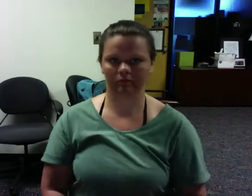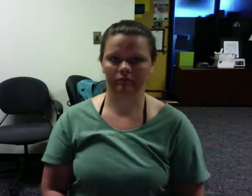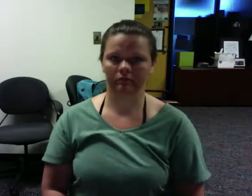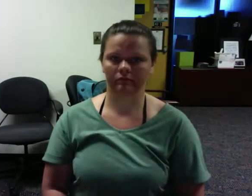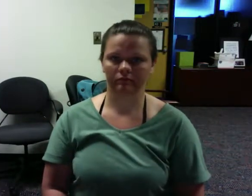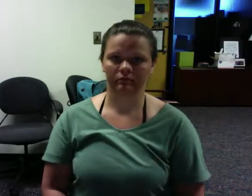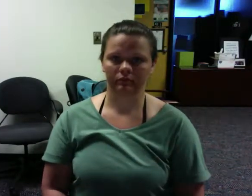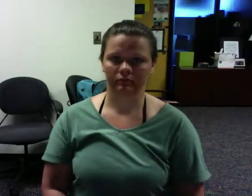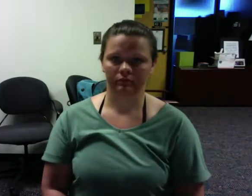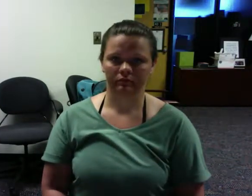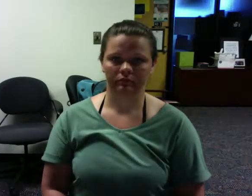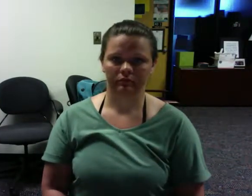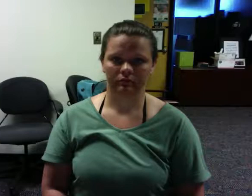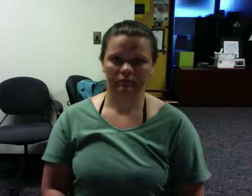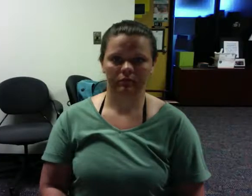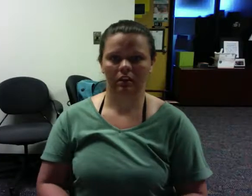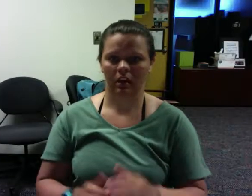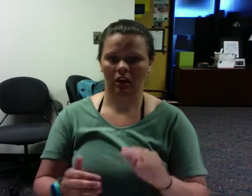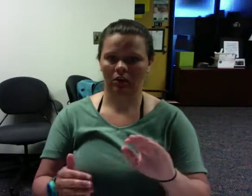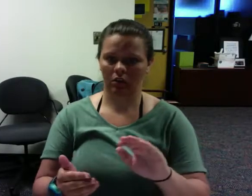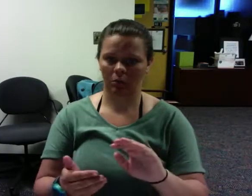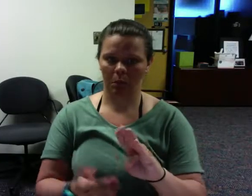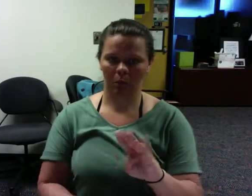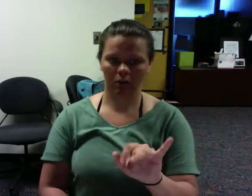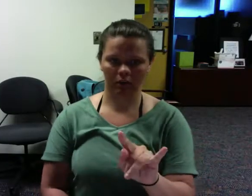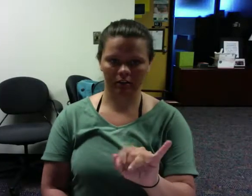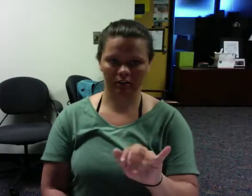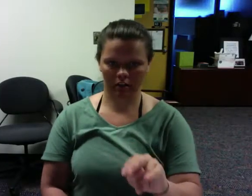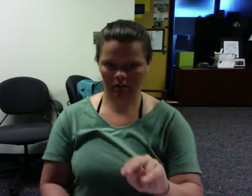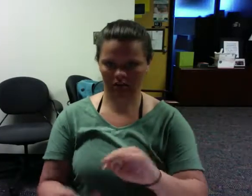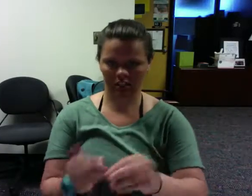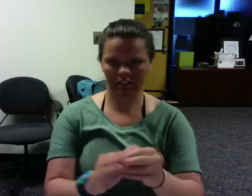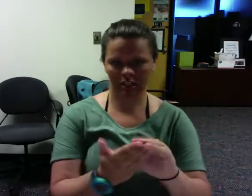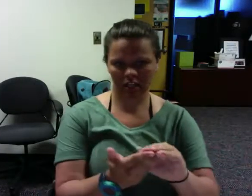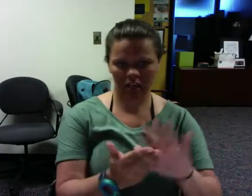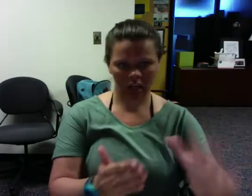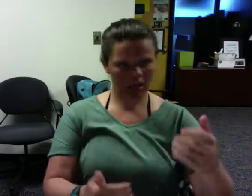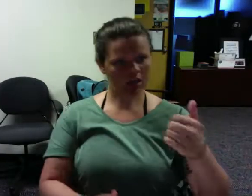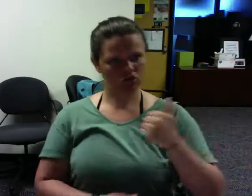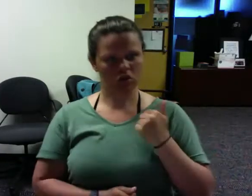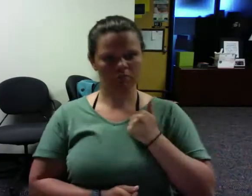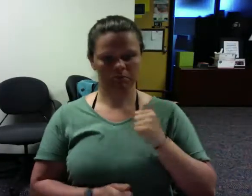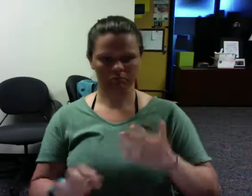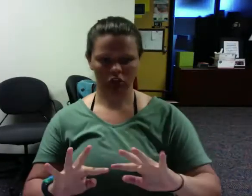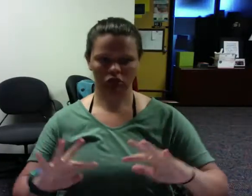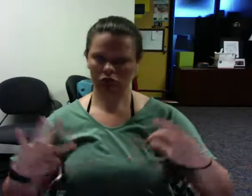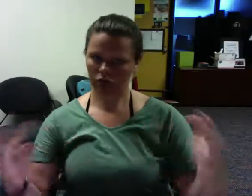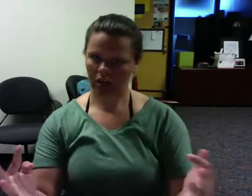And he surrounds the city with his troops. But something's missing. What still isn't there?